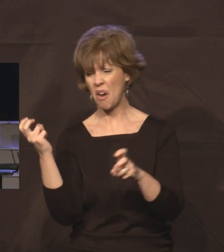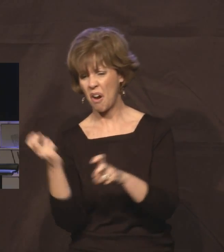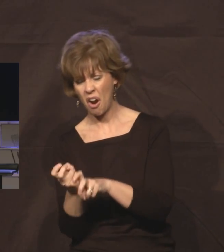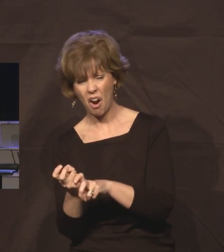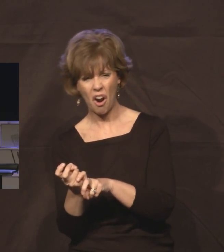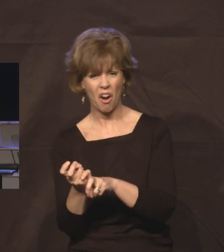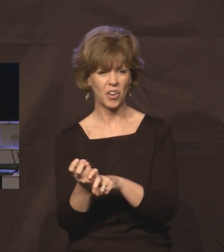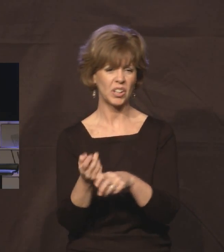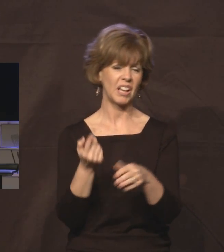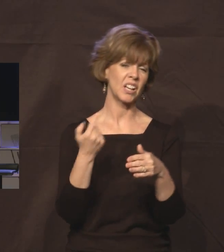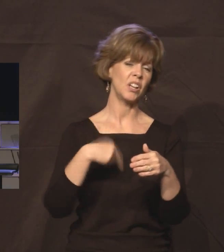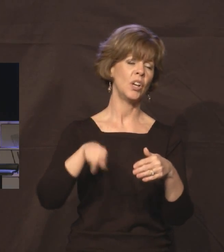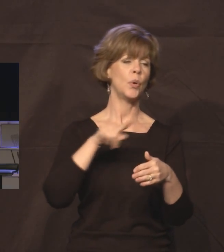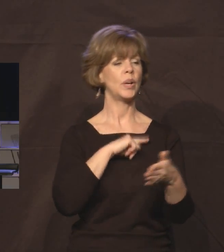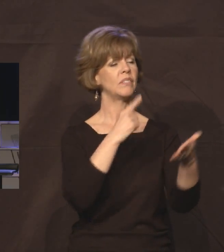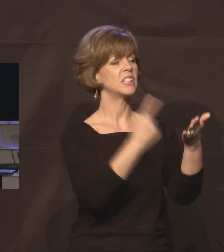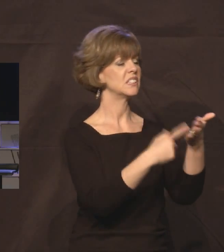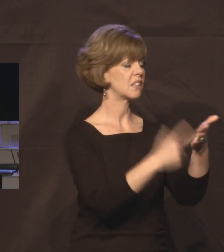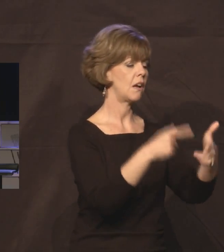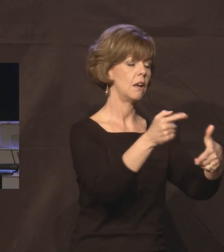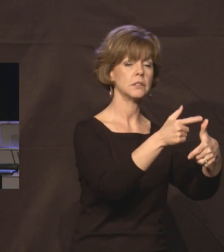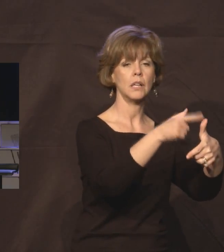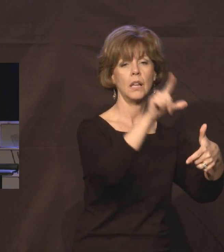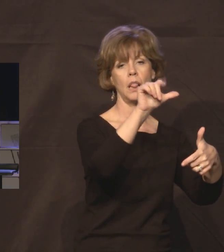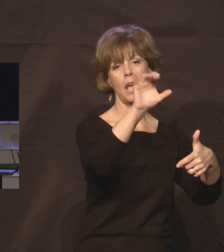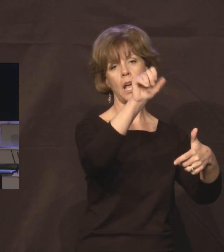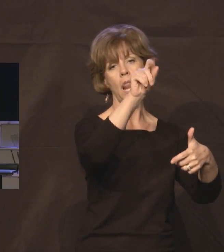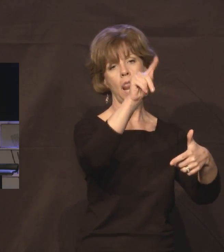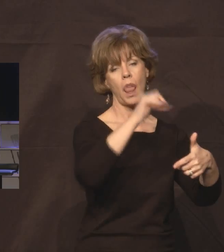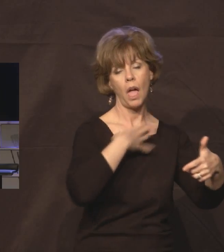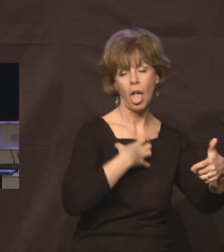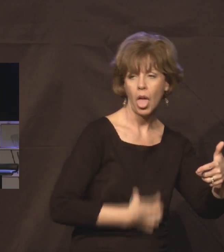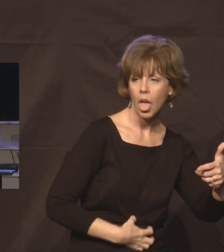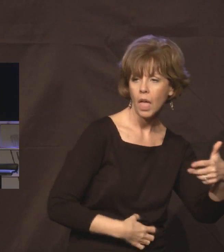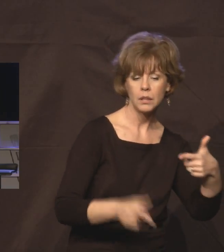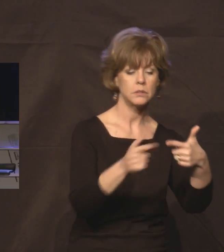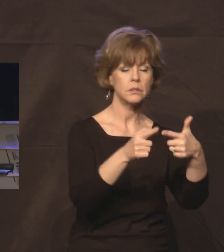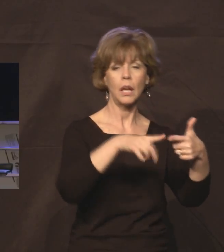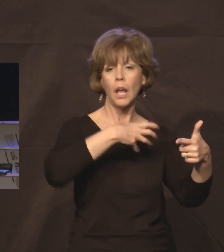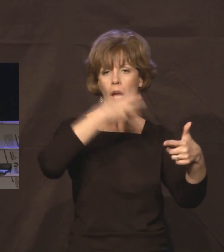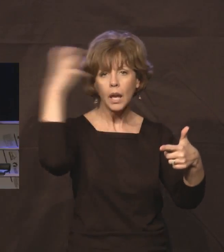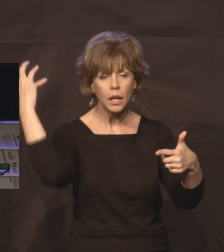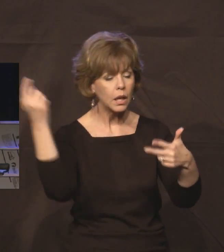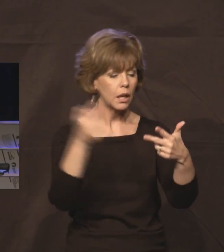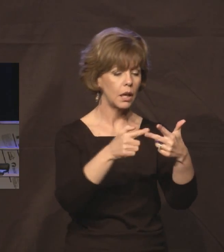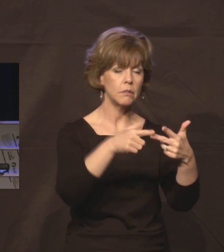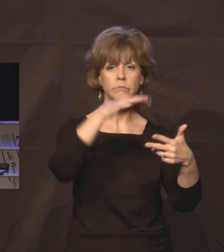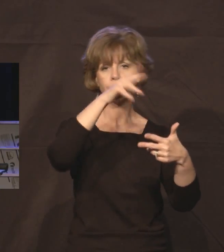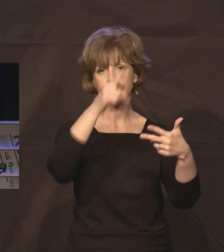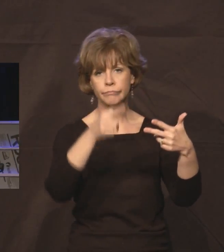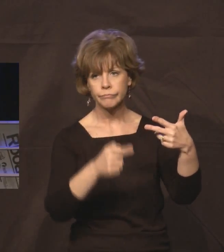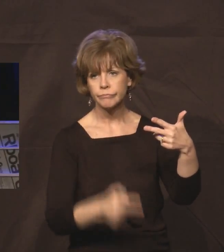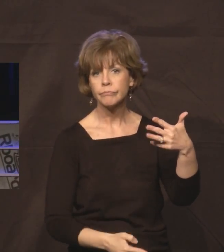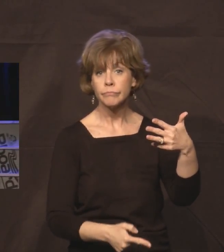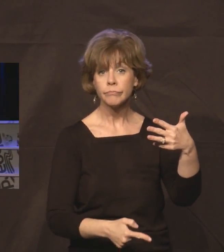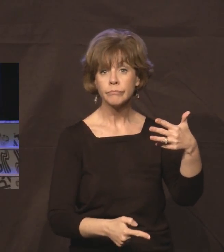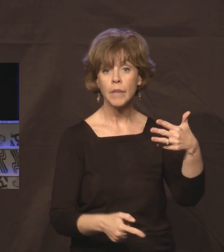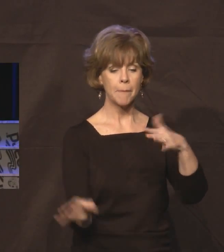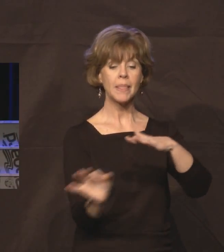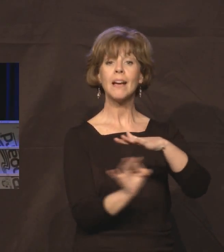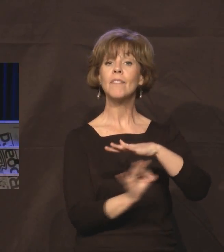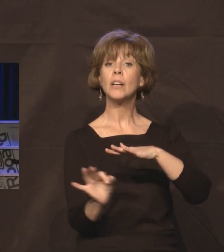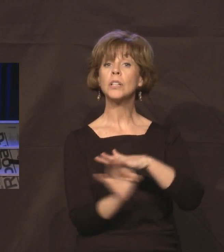like anger. And like, I mean, tough things that I'm trying to address in my life. See, I'll tell you, see, the foundation matters.